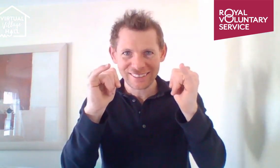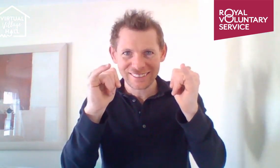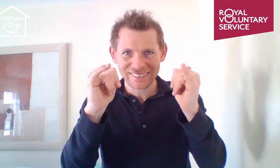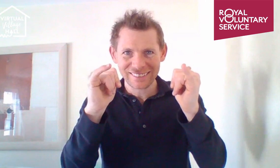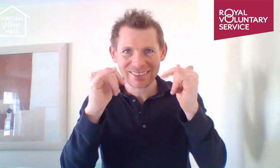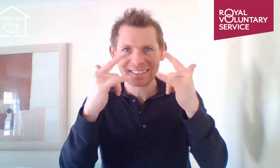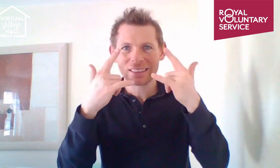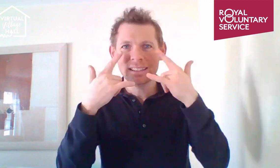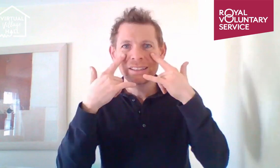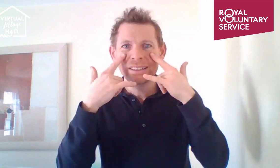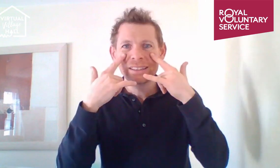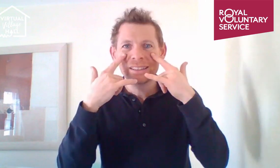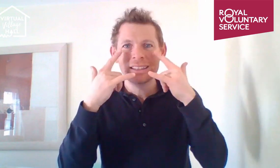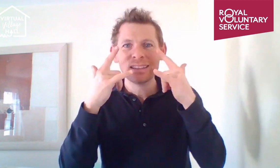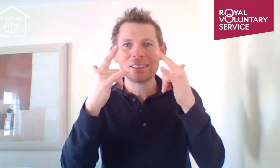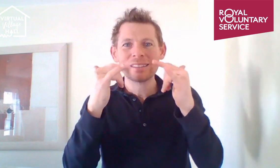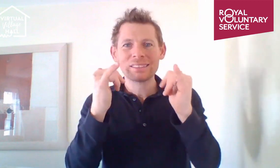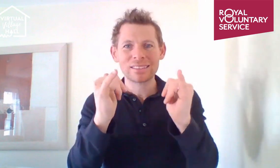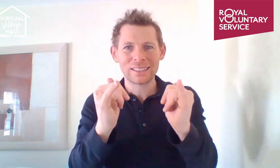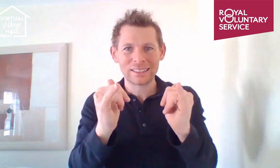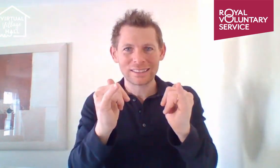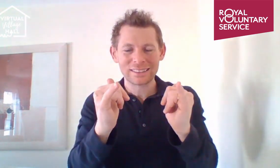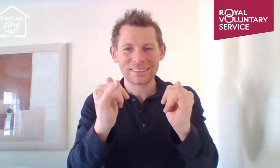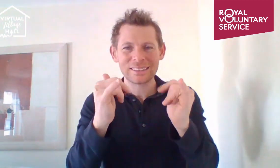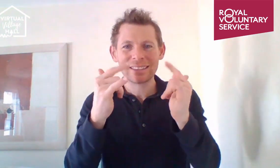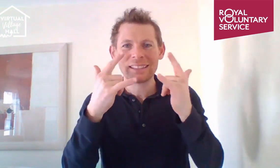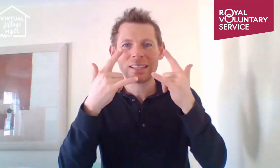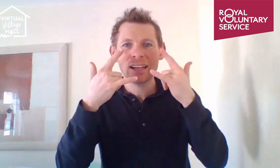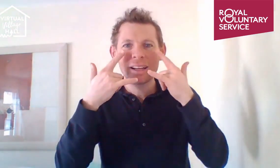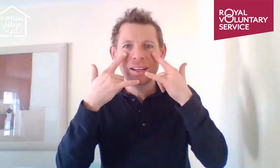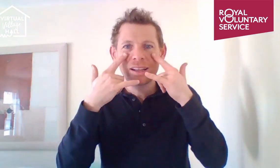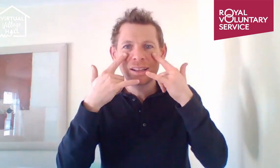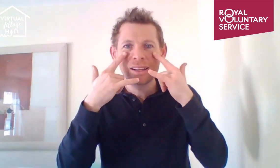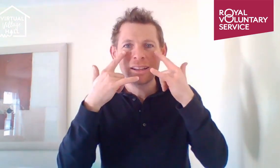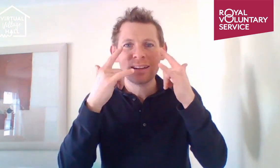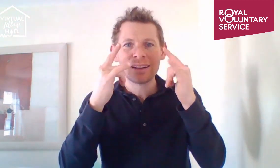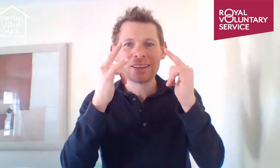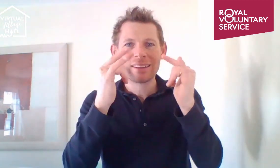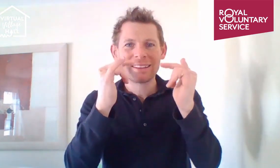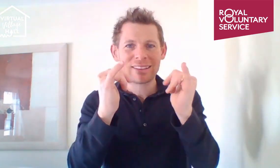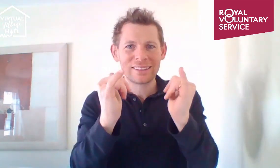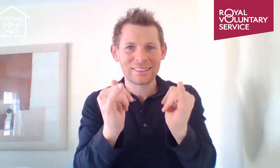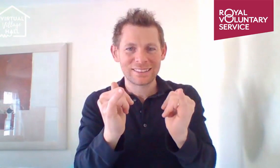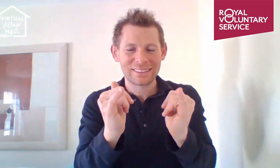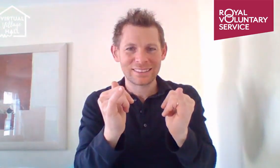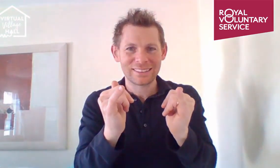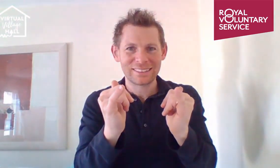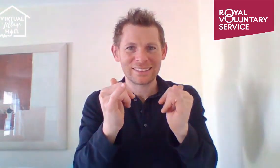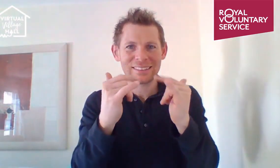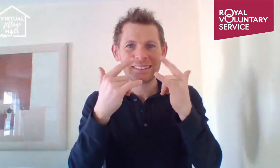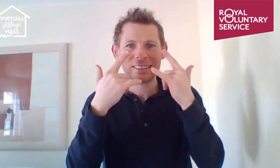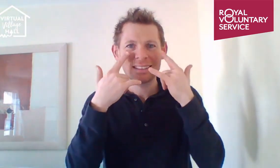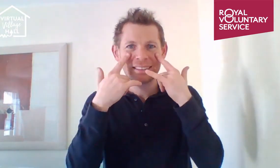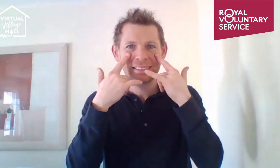And then we have our baby fingers at the bottom out too. So the index goes in and the baby finger comes out